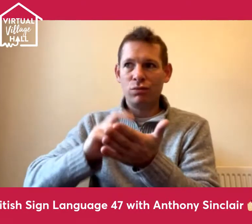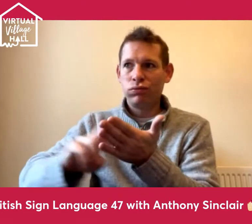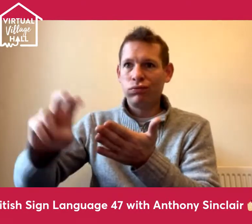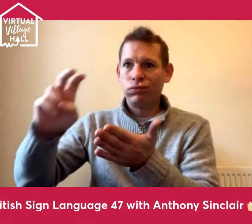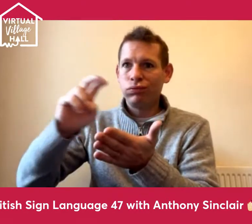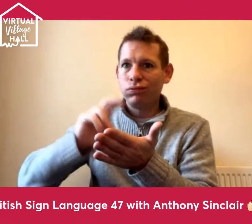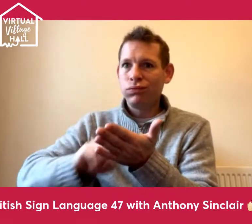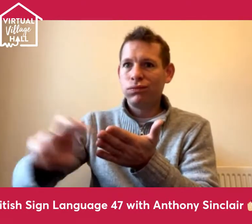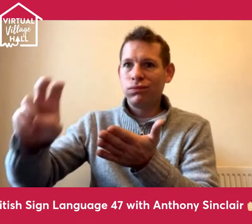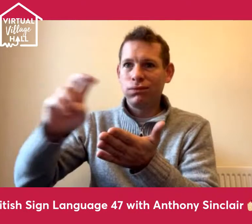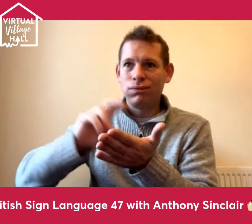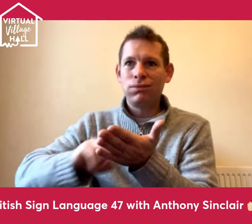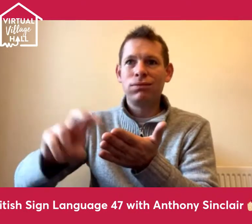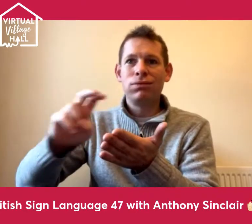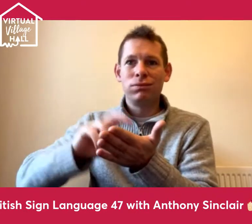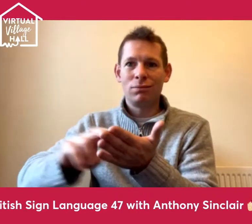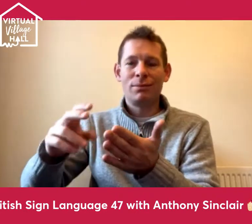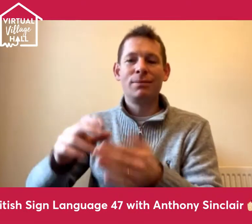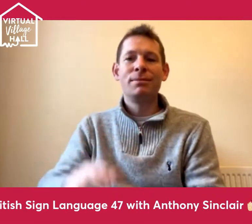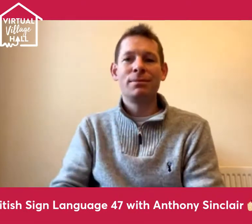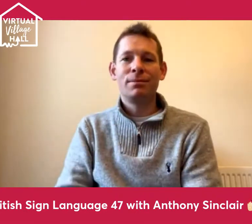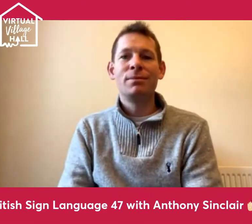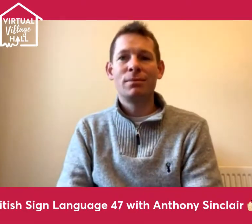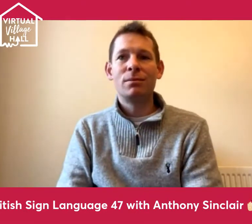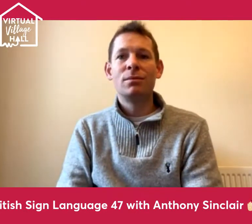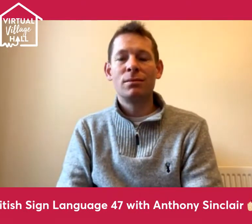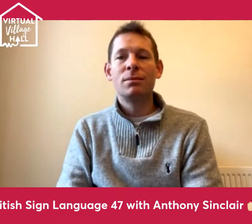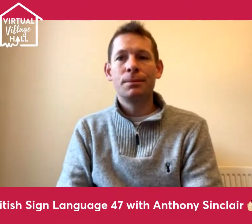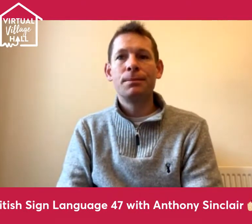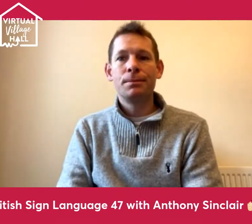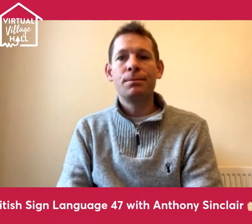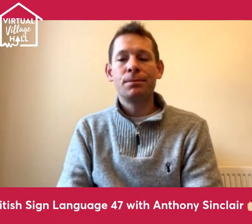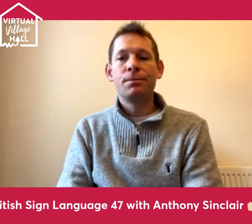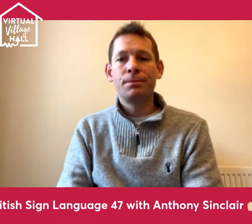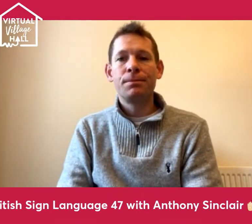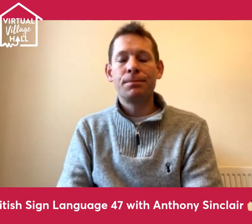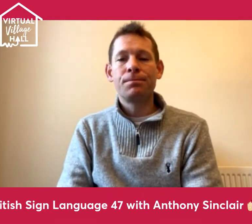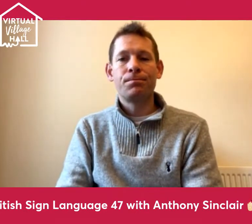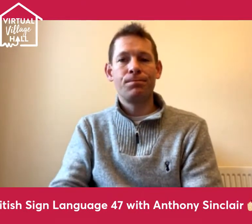So again, your verb is that you're walking.